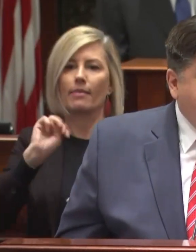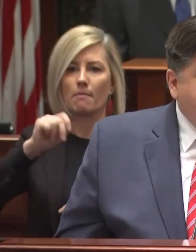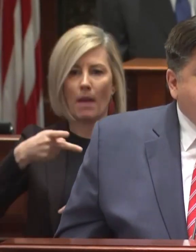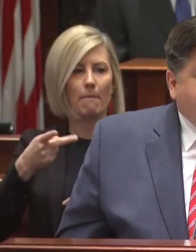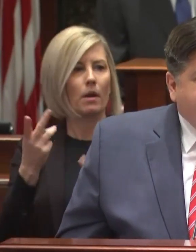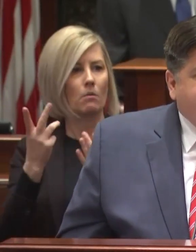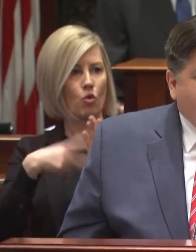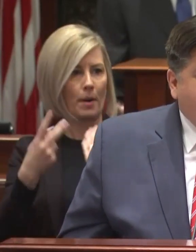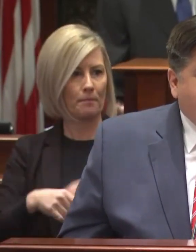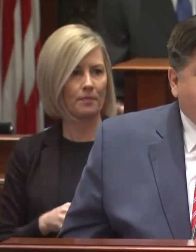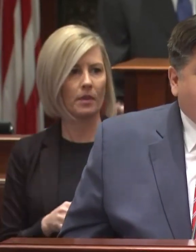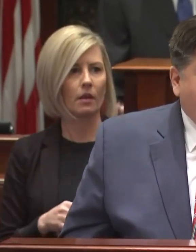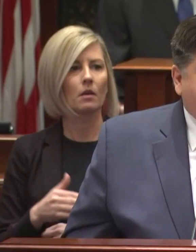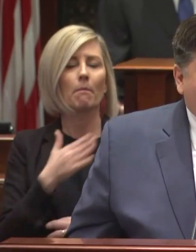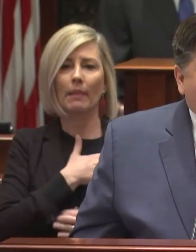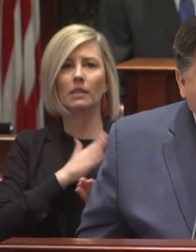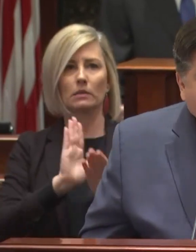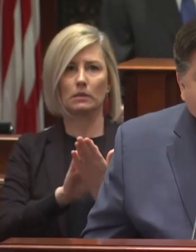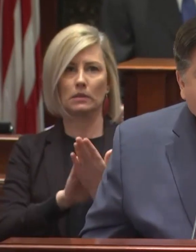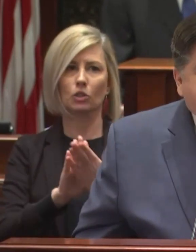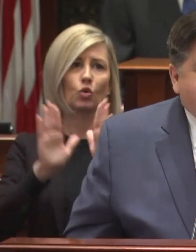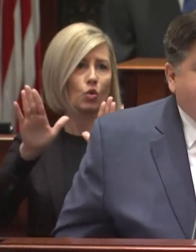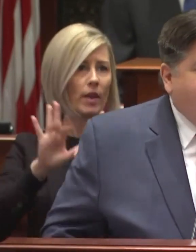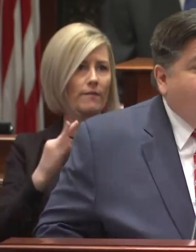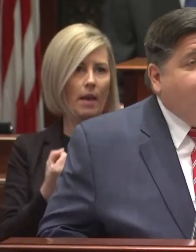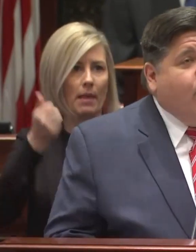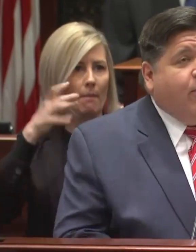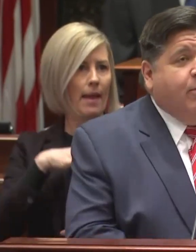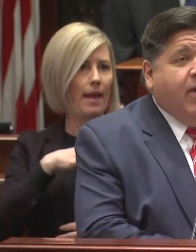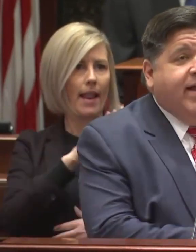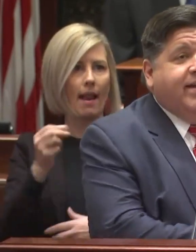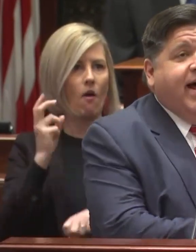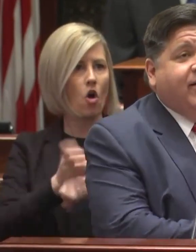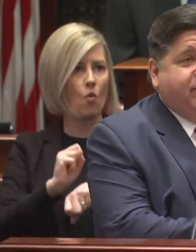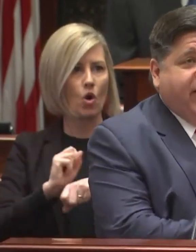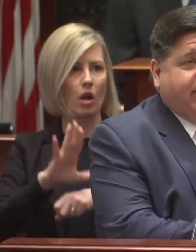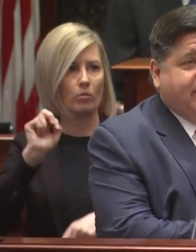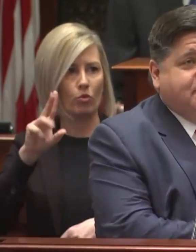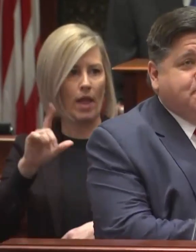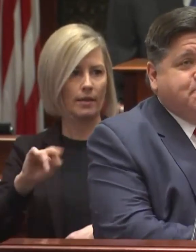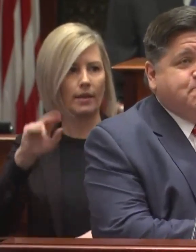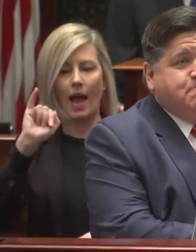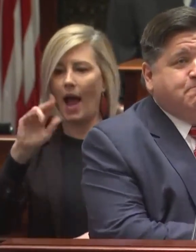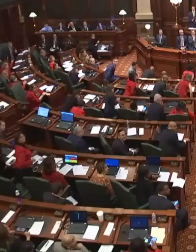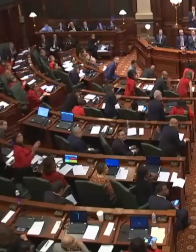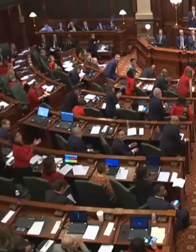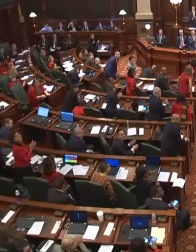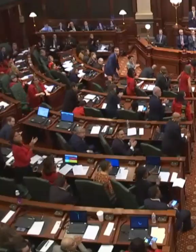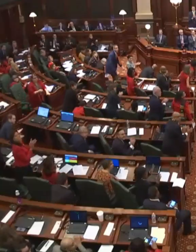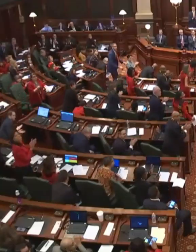program. Please give a round of applause to a great family man and a hard worker, Brandon Eilenfeld.